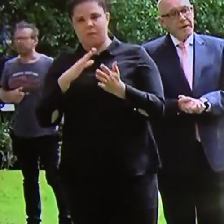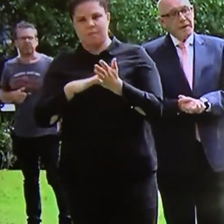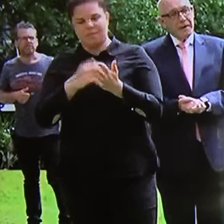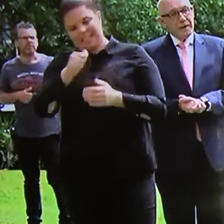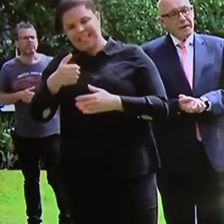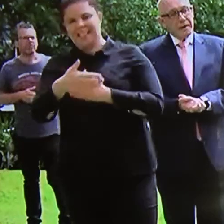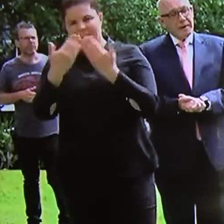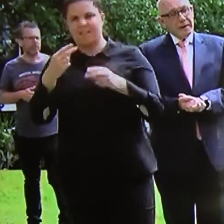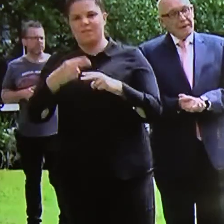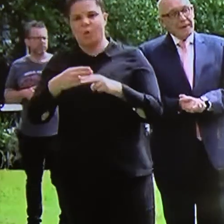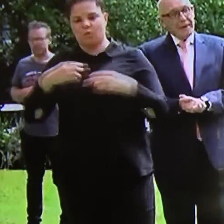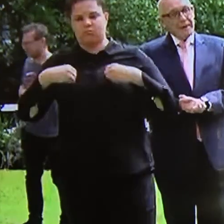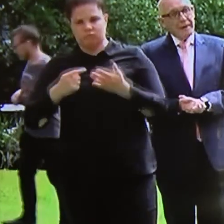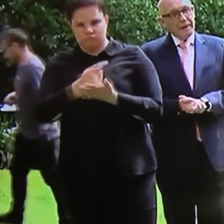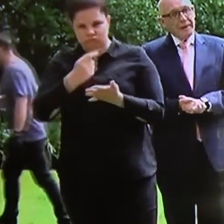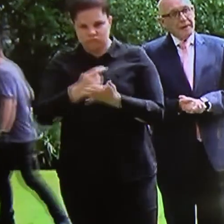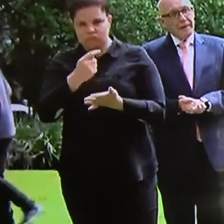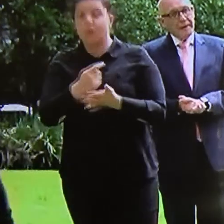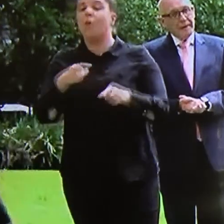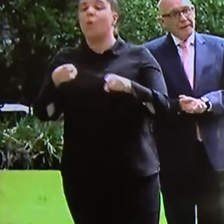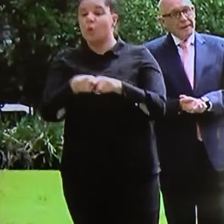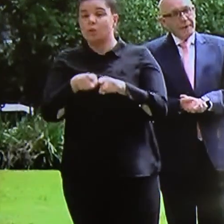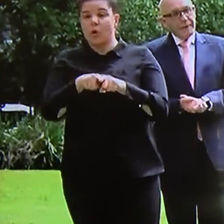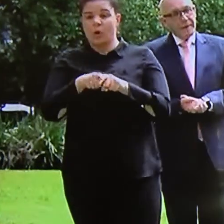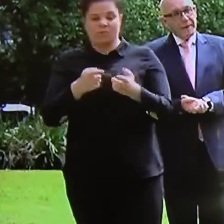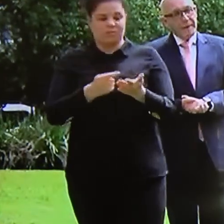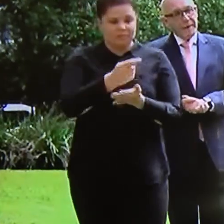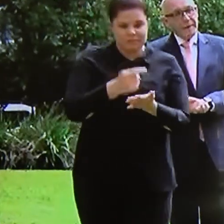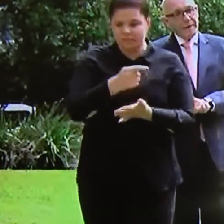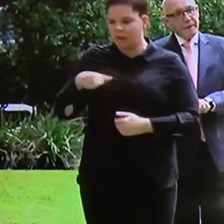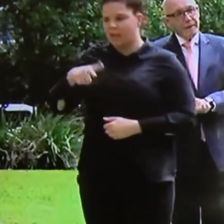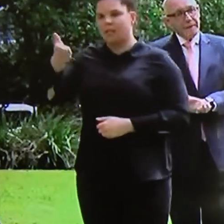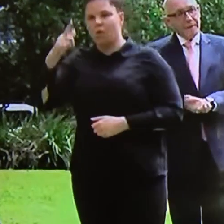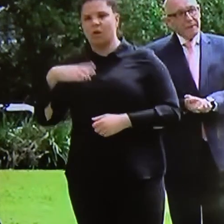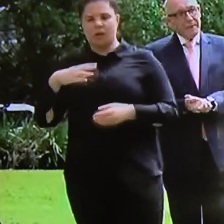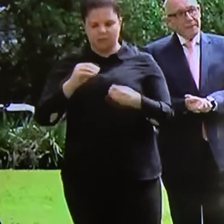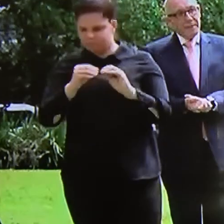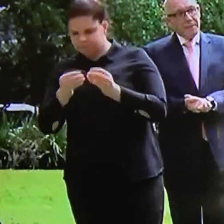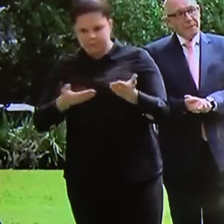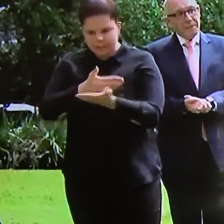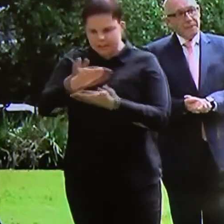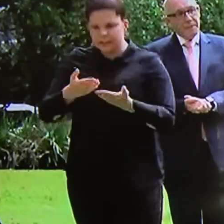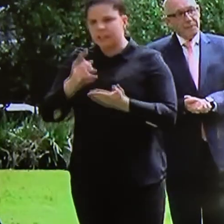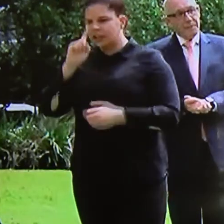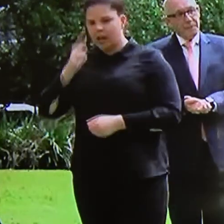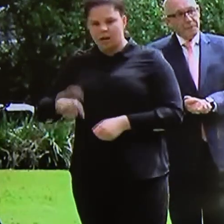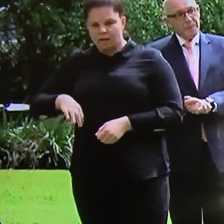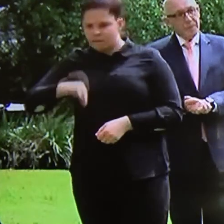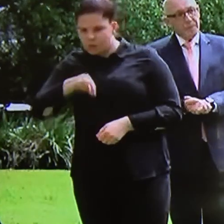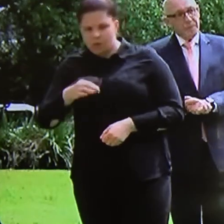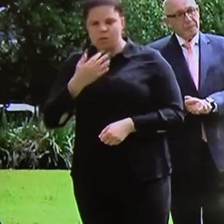negotiation process that tenants and landlords will need to engage to get to an agreed position. So it's